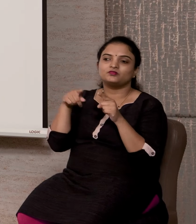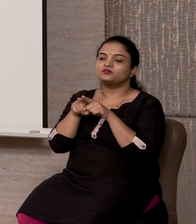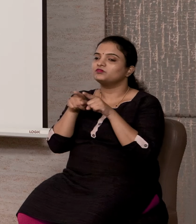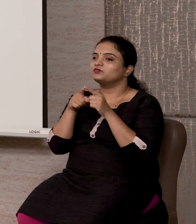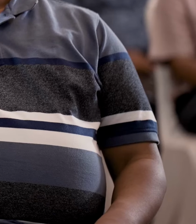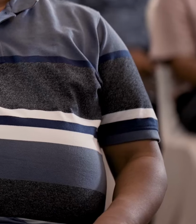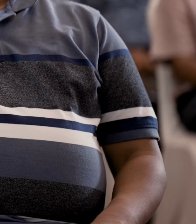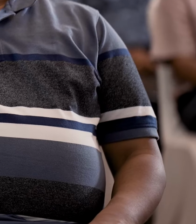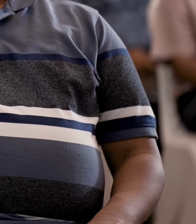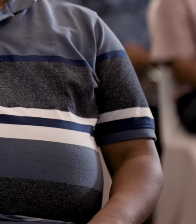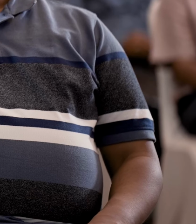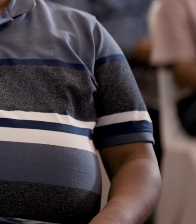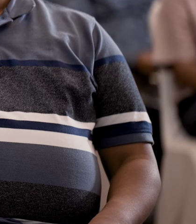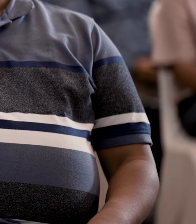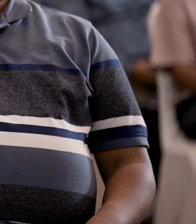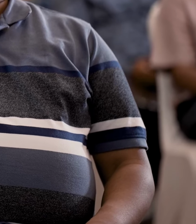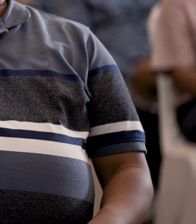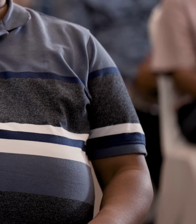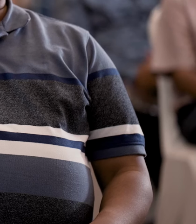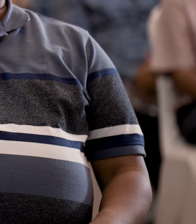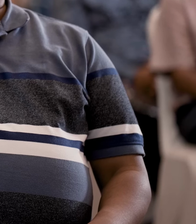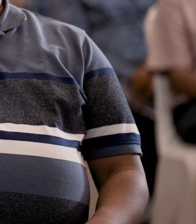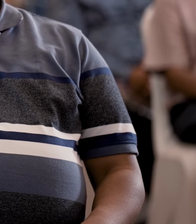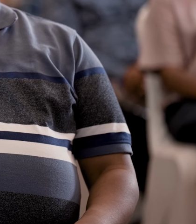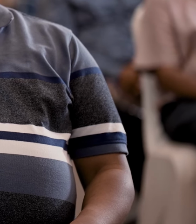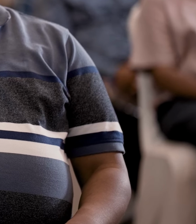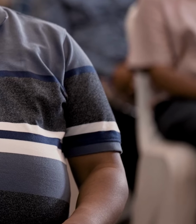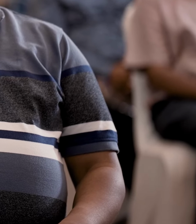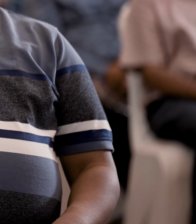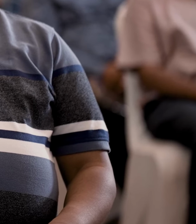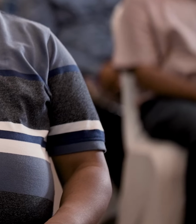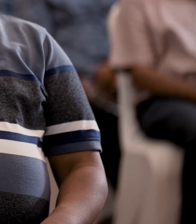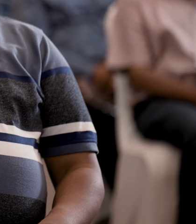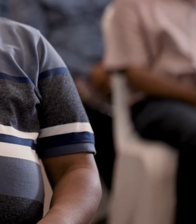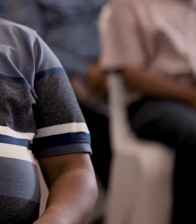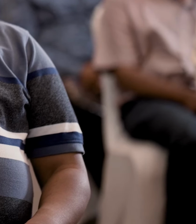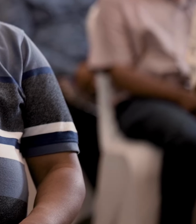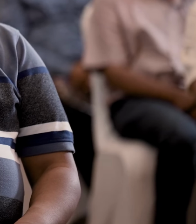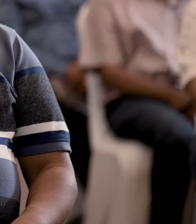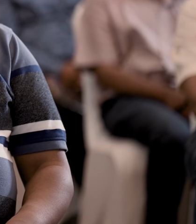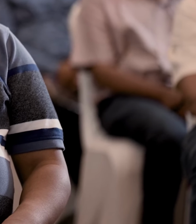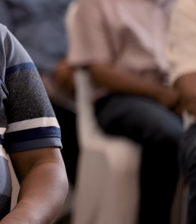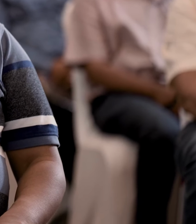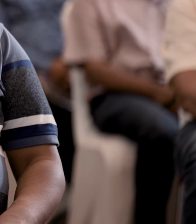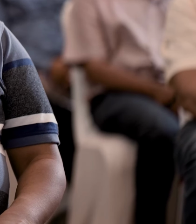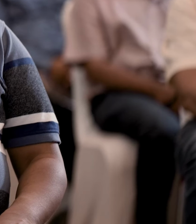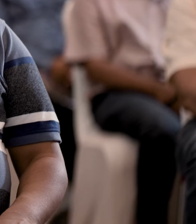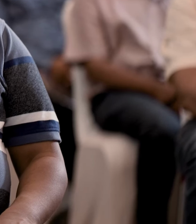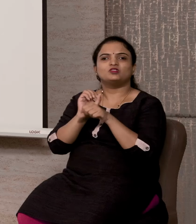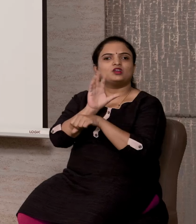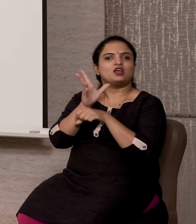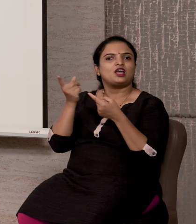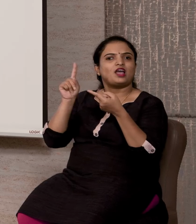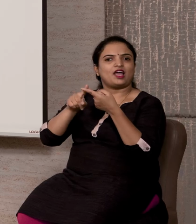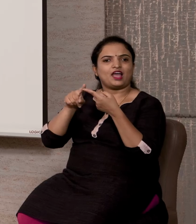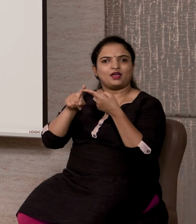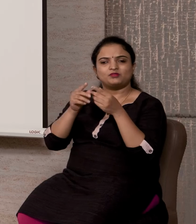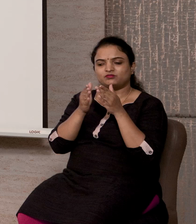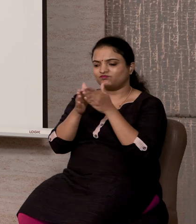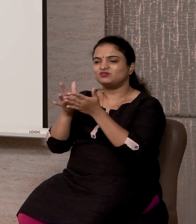was we conducted an inclusive thinking questionnaire, right? It was a very simple thing. It was in the mid of pandemic and vaccinations going around and so